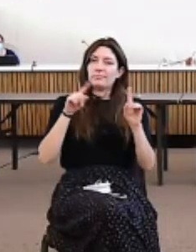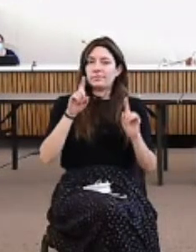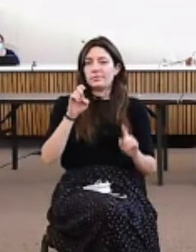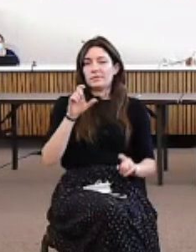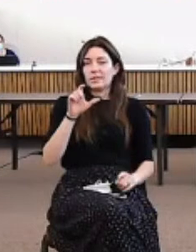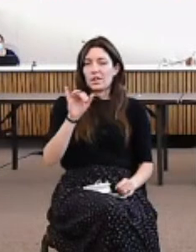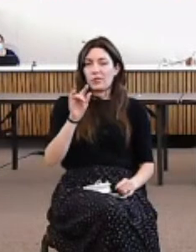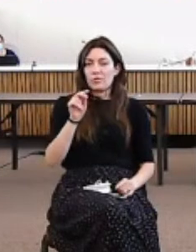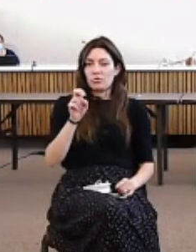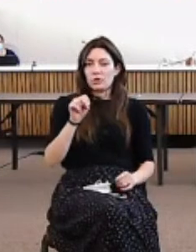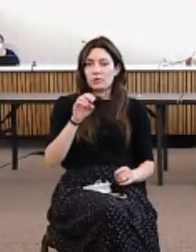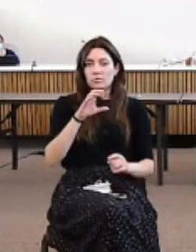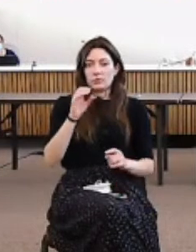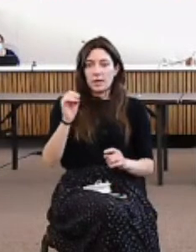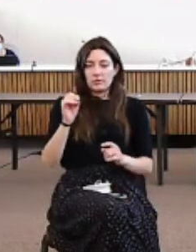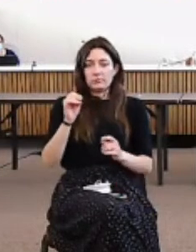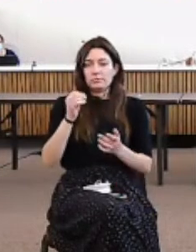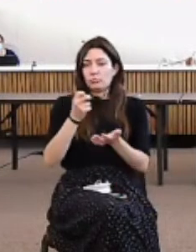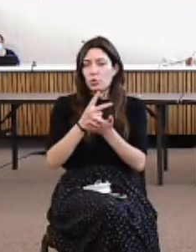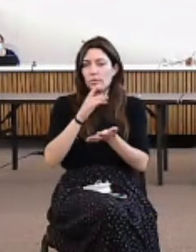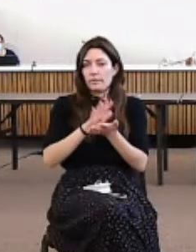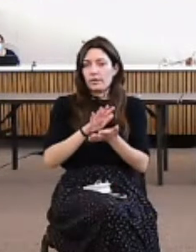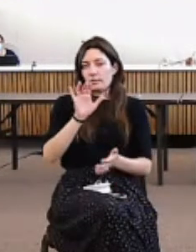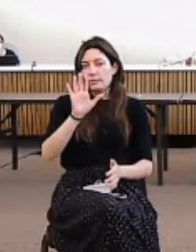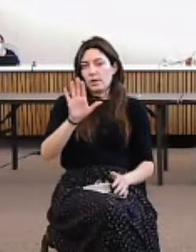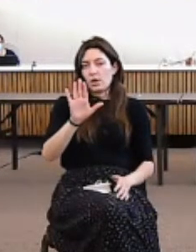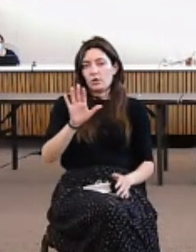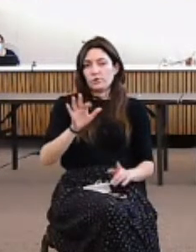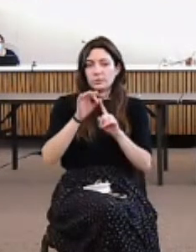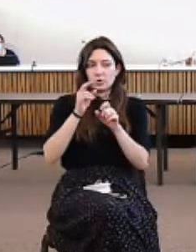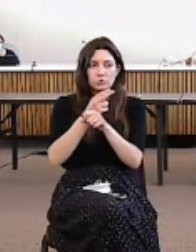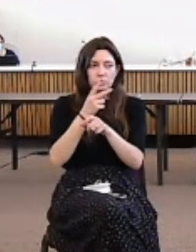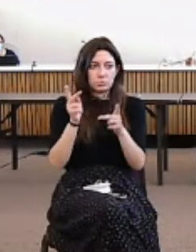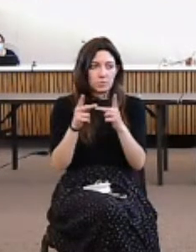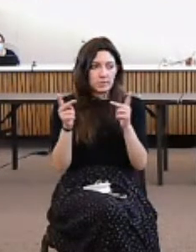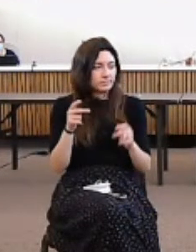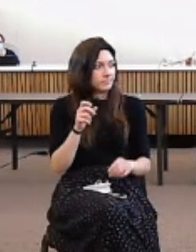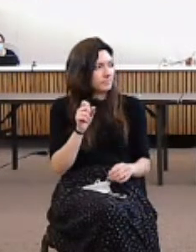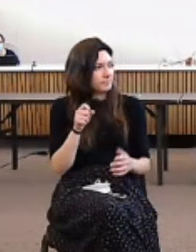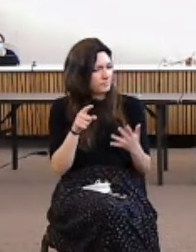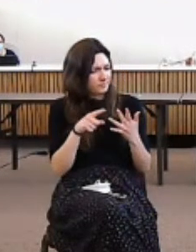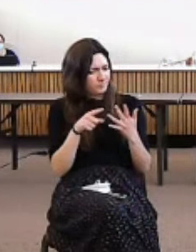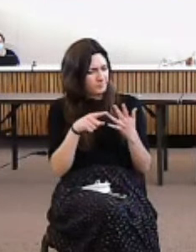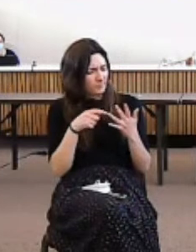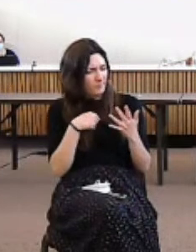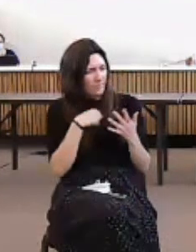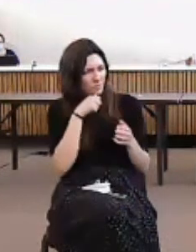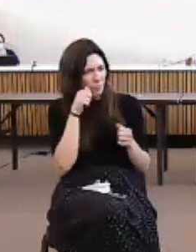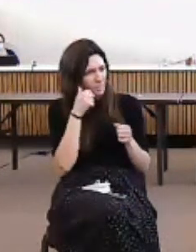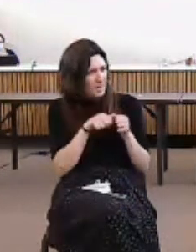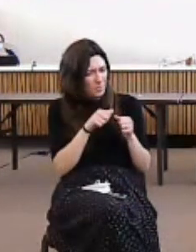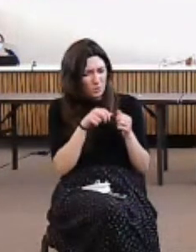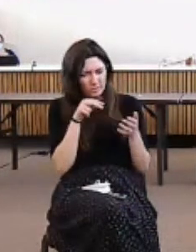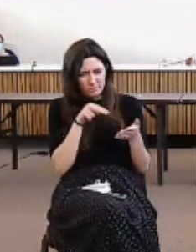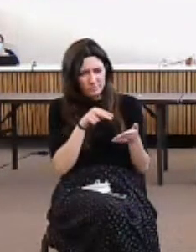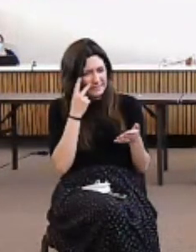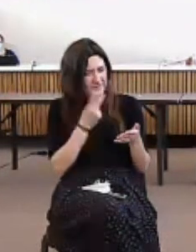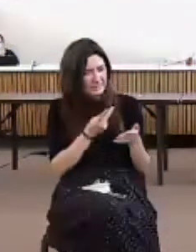permit. Okay, it's just that I do not recall seeing the